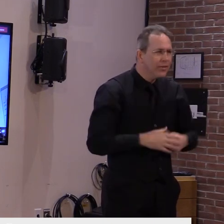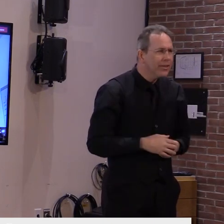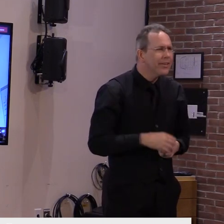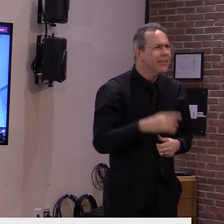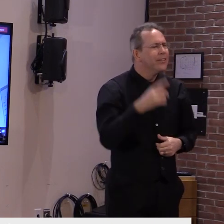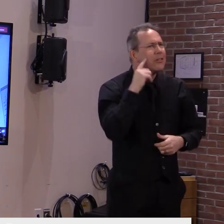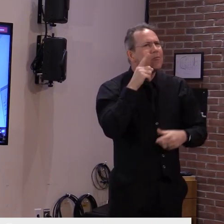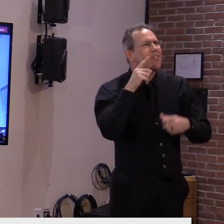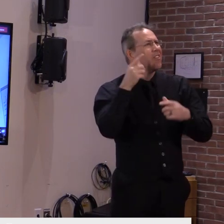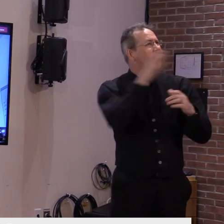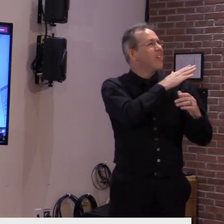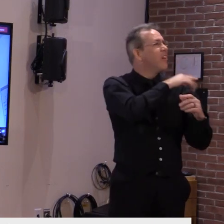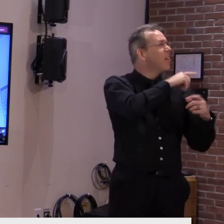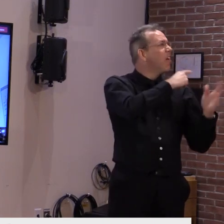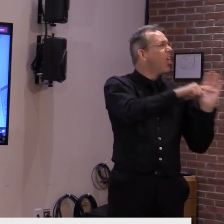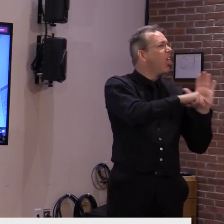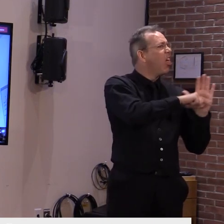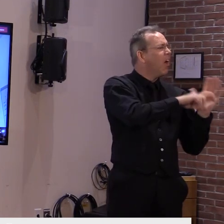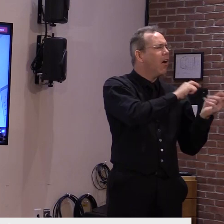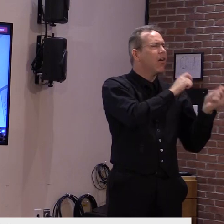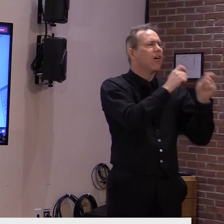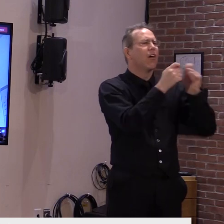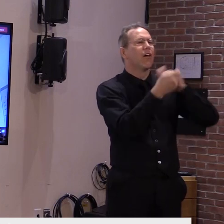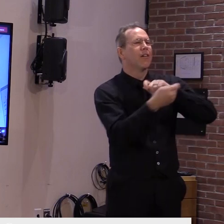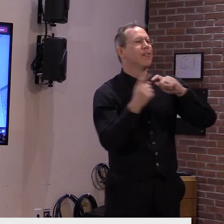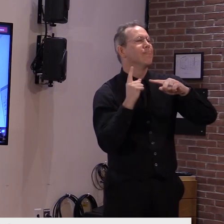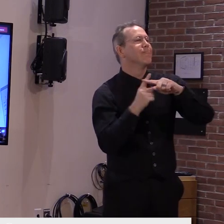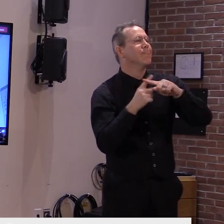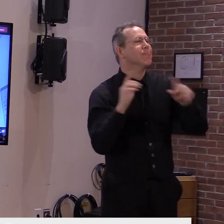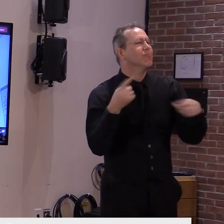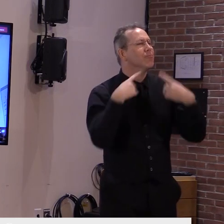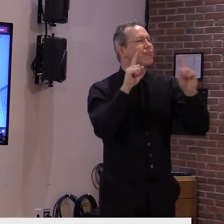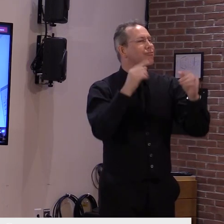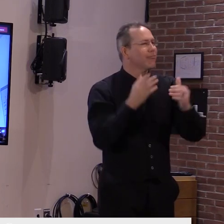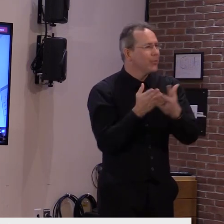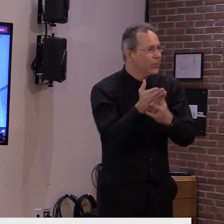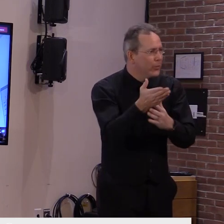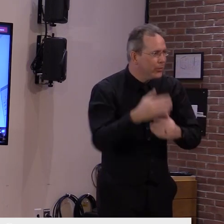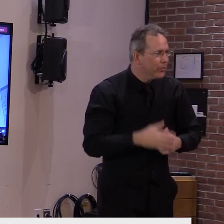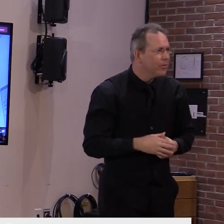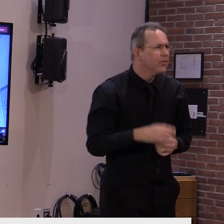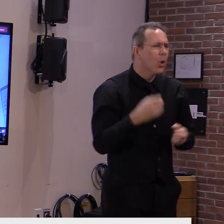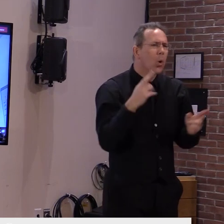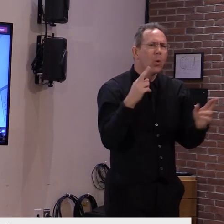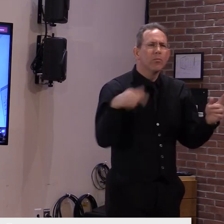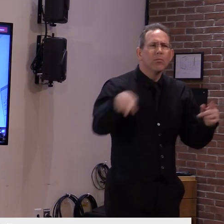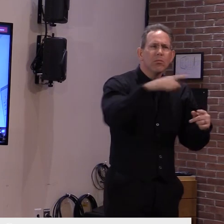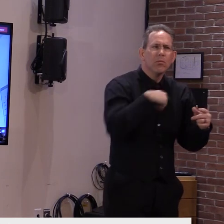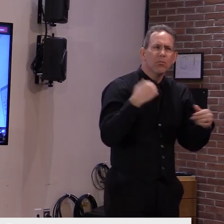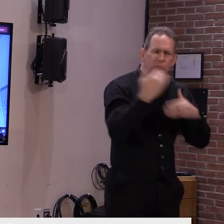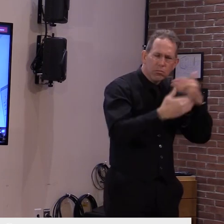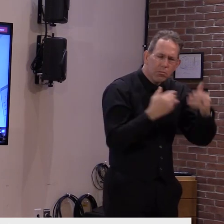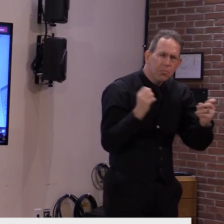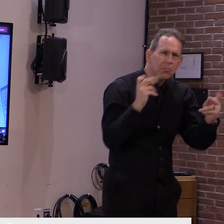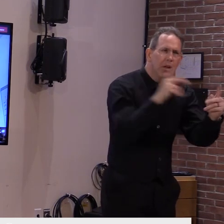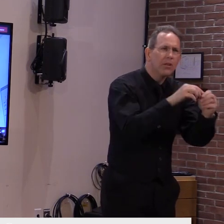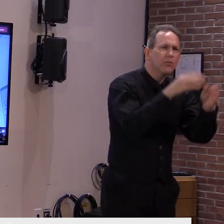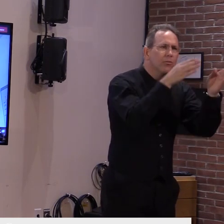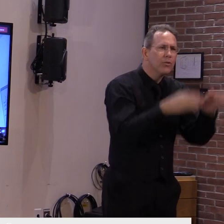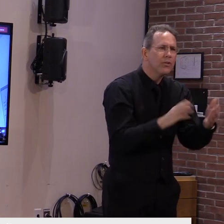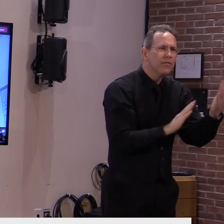work. We need to find ways to return to more in-person instruction this spring to ensure all of our students can end the year in a positive